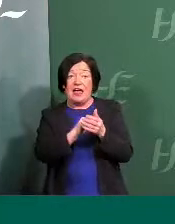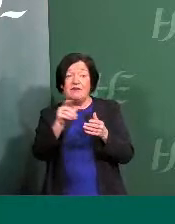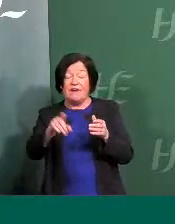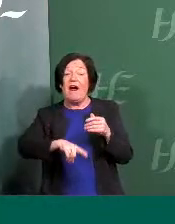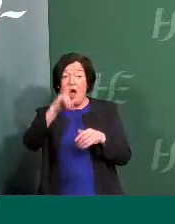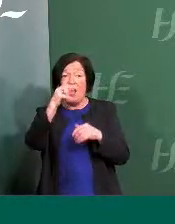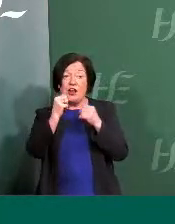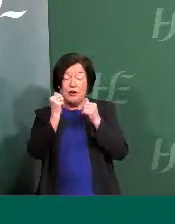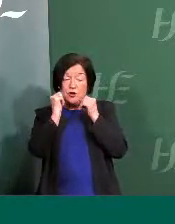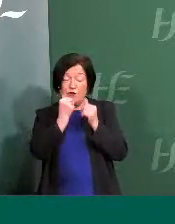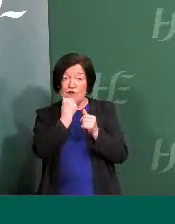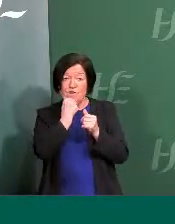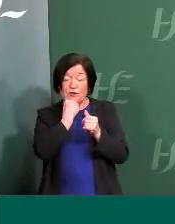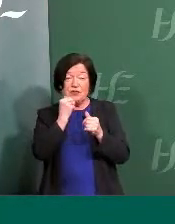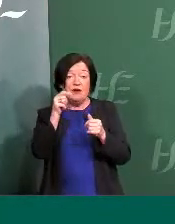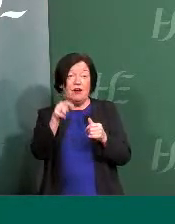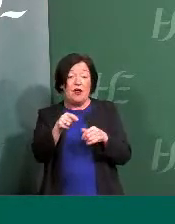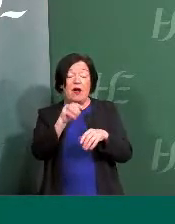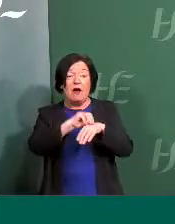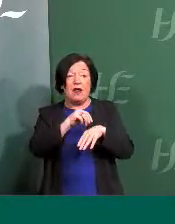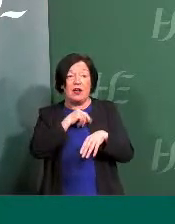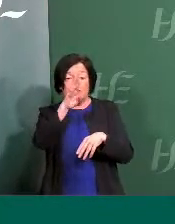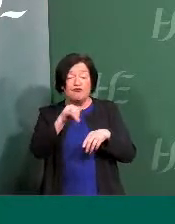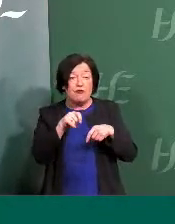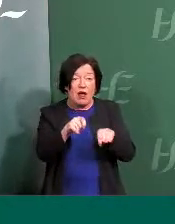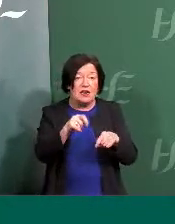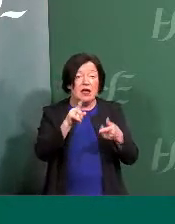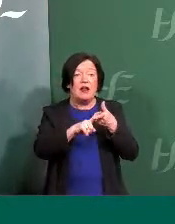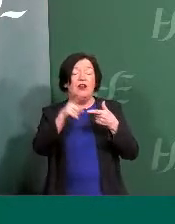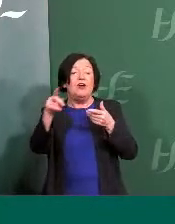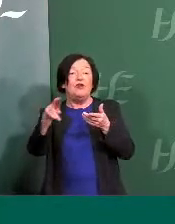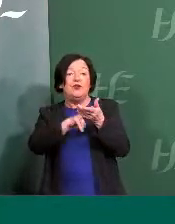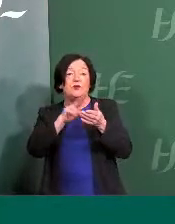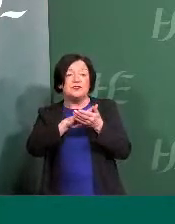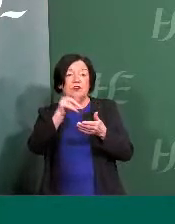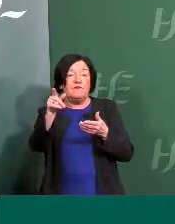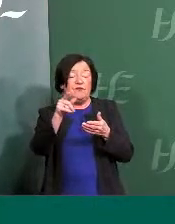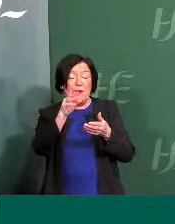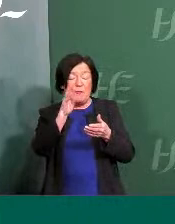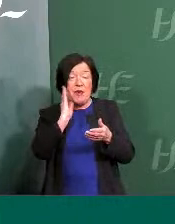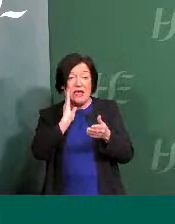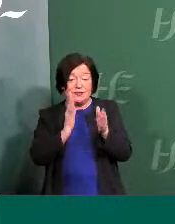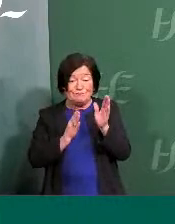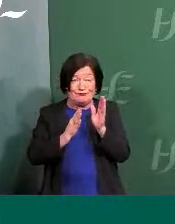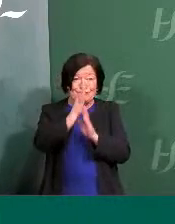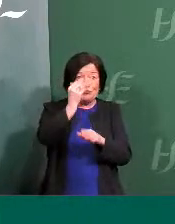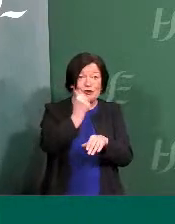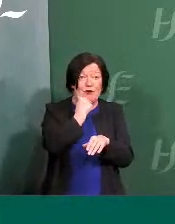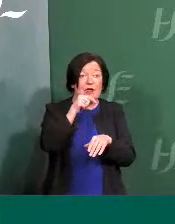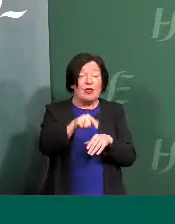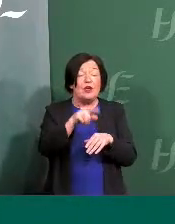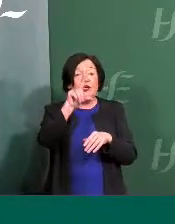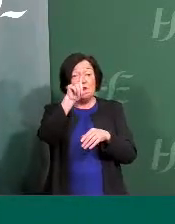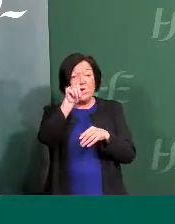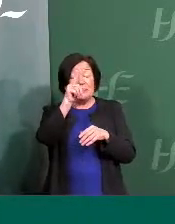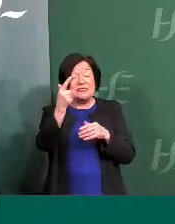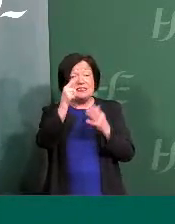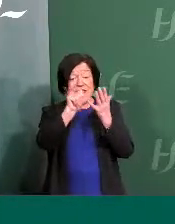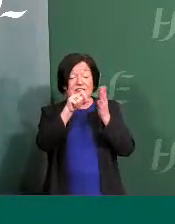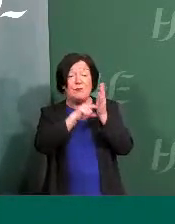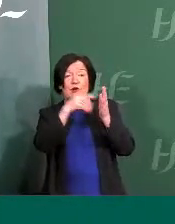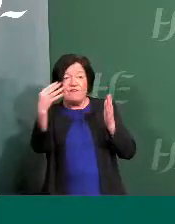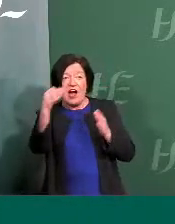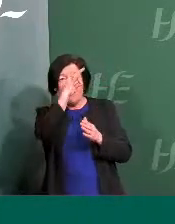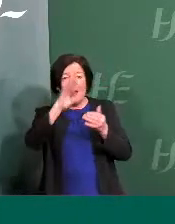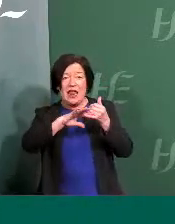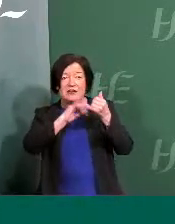high attendances. They feature on our trolley guard. They feature in terms of use of surge beds. And their attendances are up 26.5% on last year. But when you